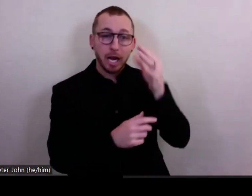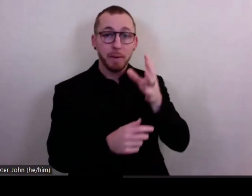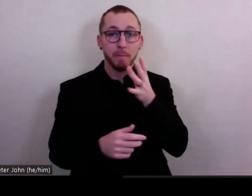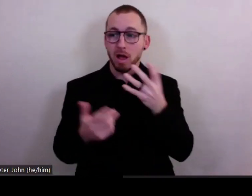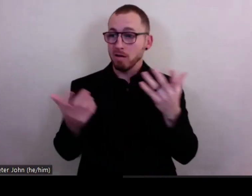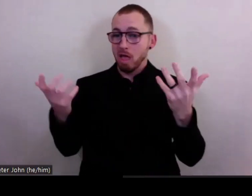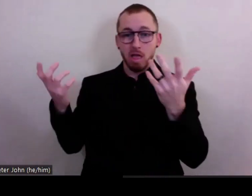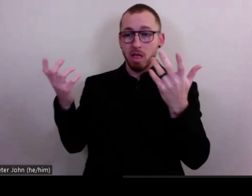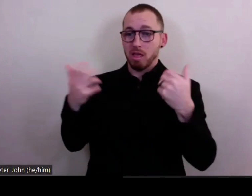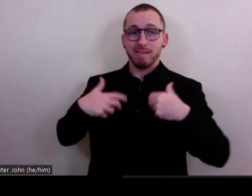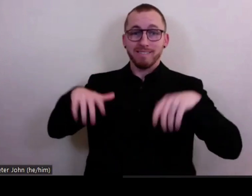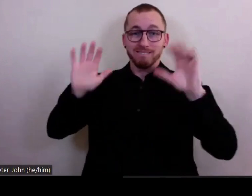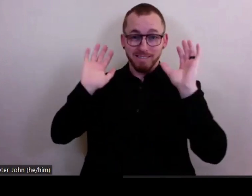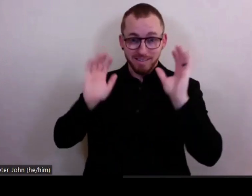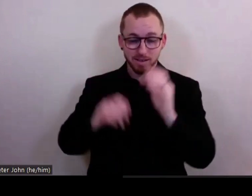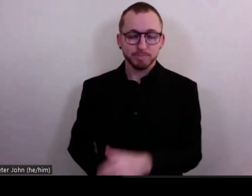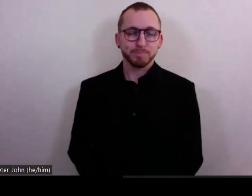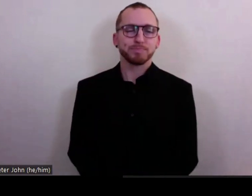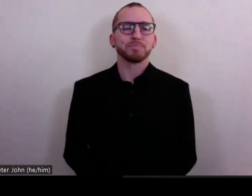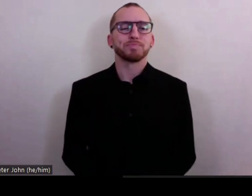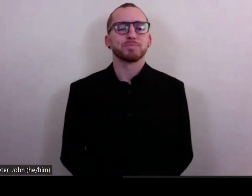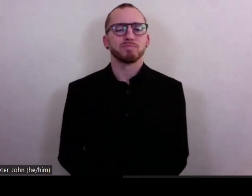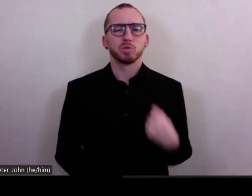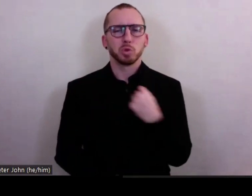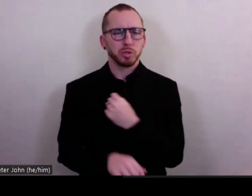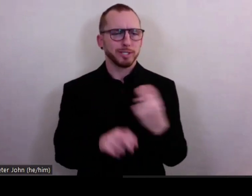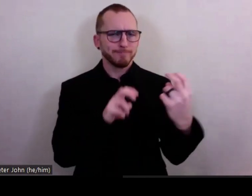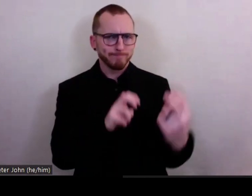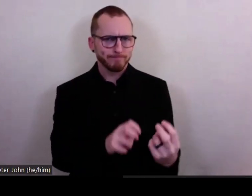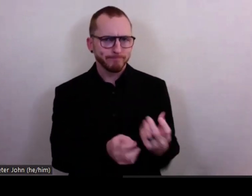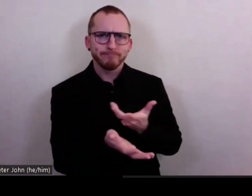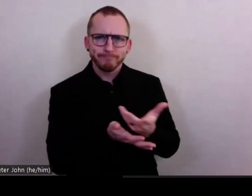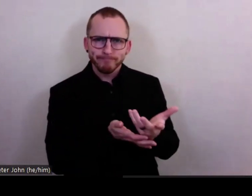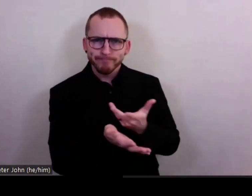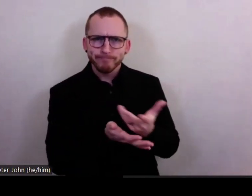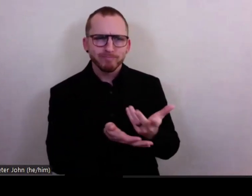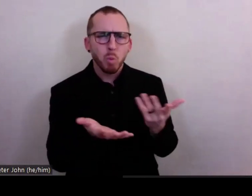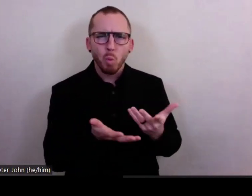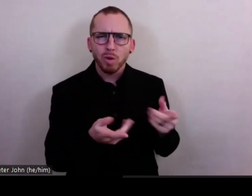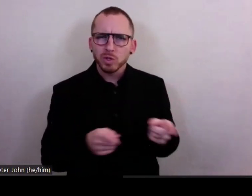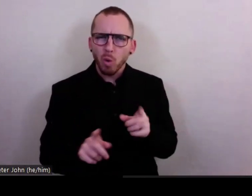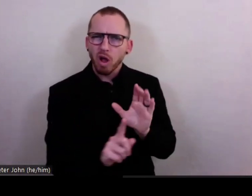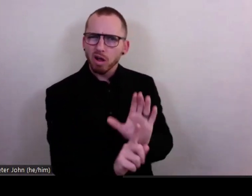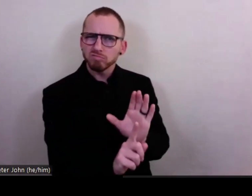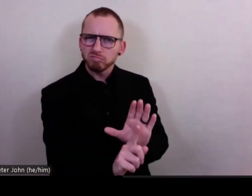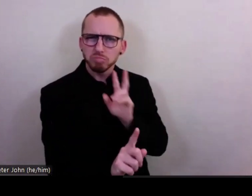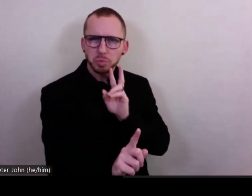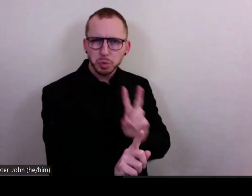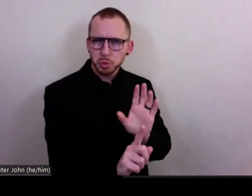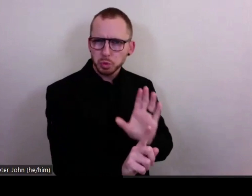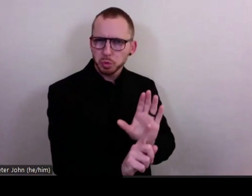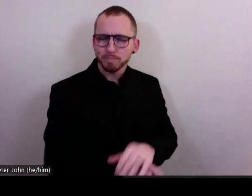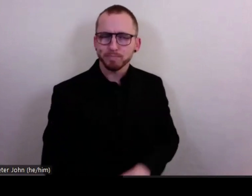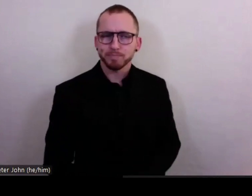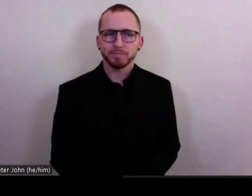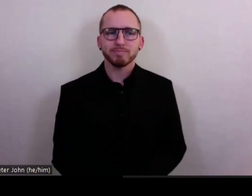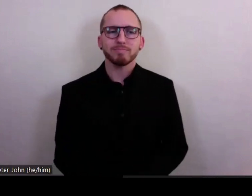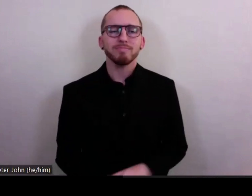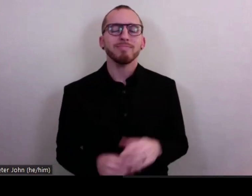started to talk more about what had been going on. And this had been generational